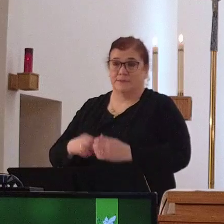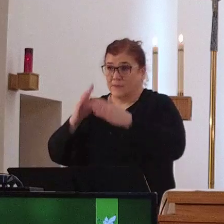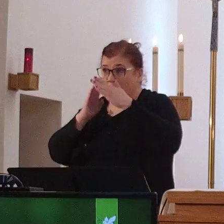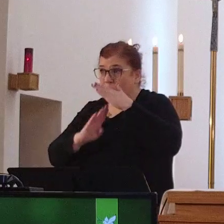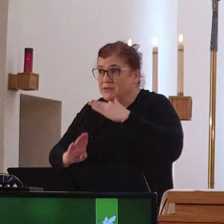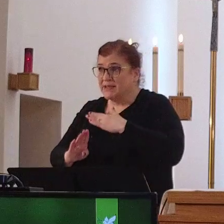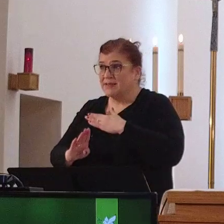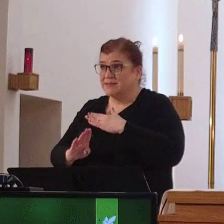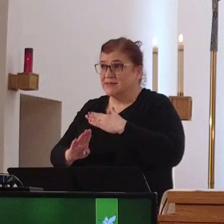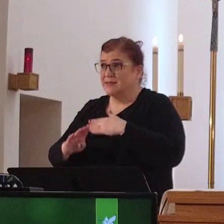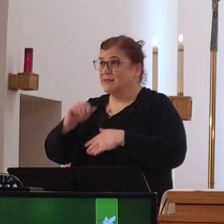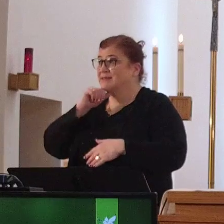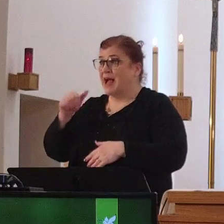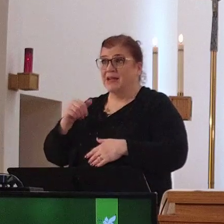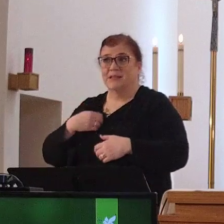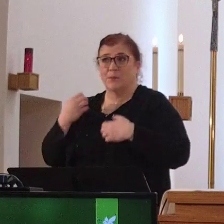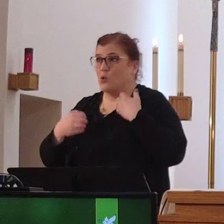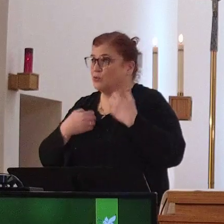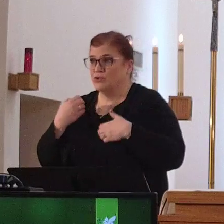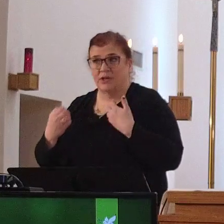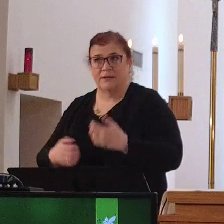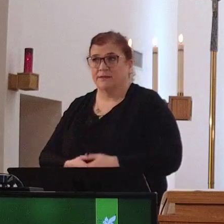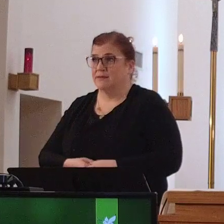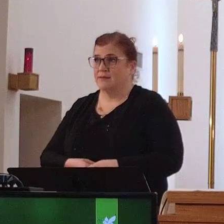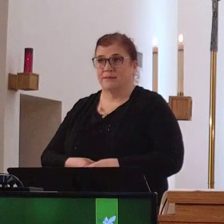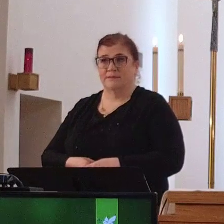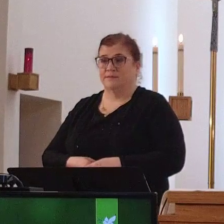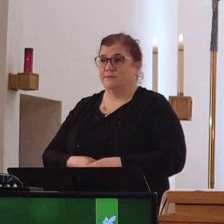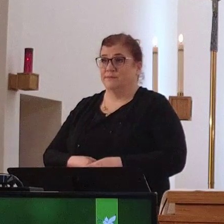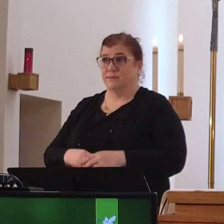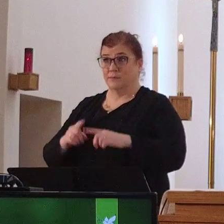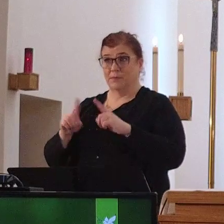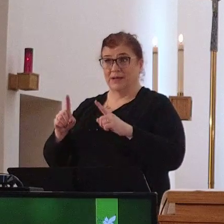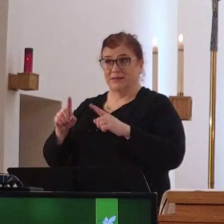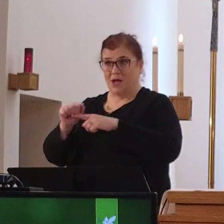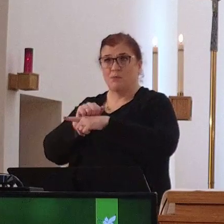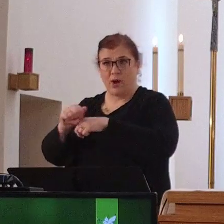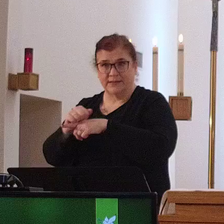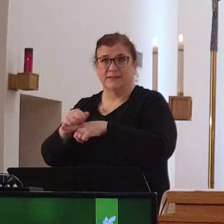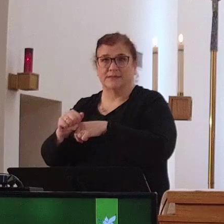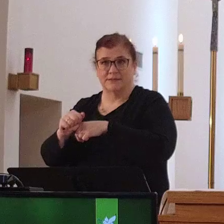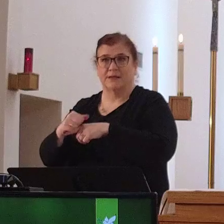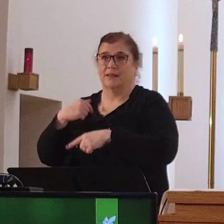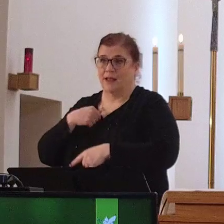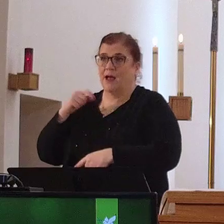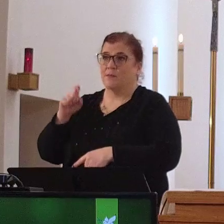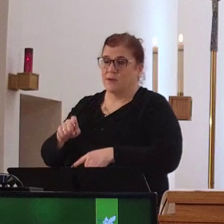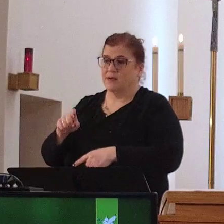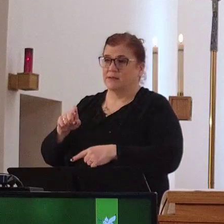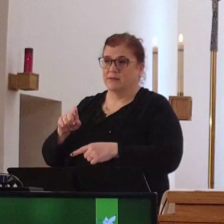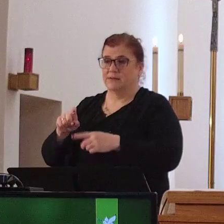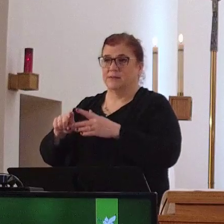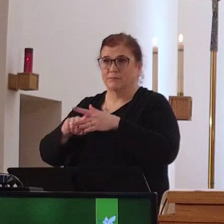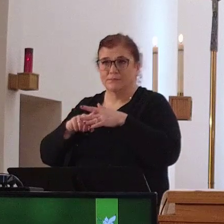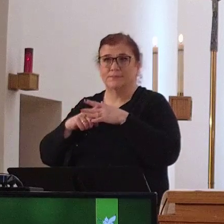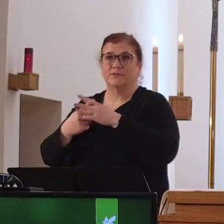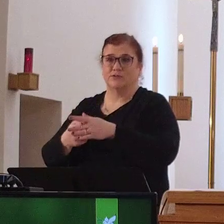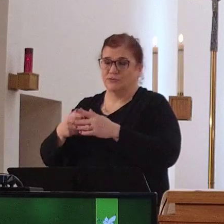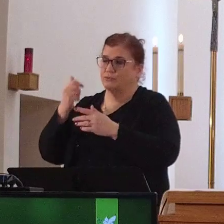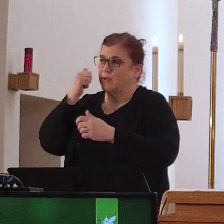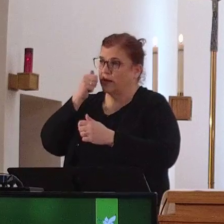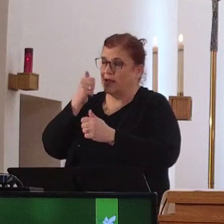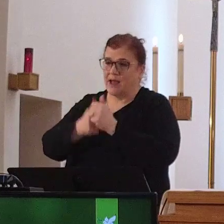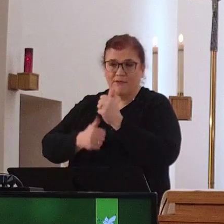Humbleness is not an emotion, but a practice that I must step into